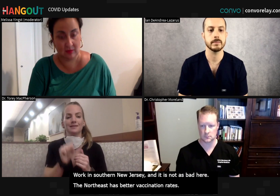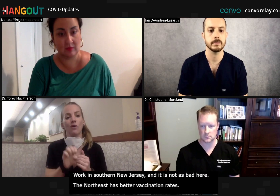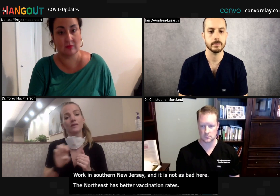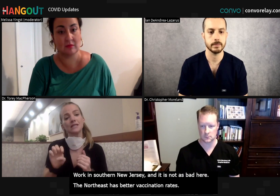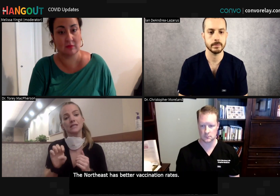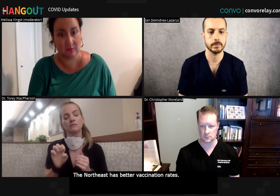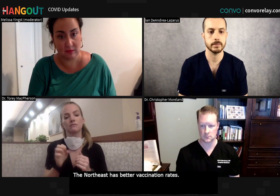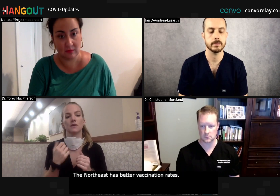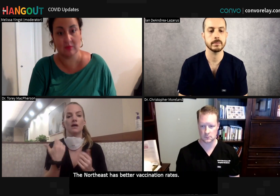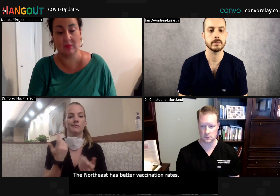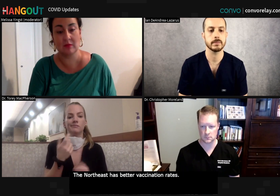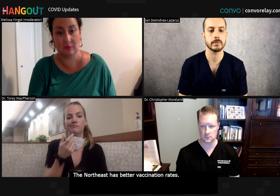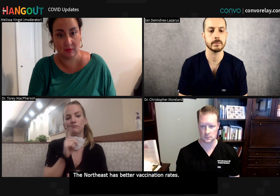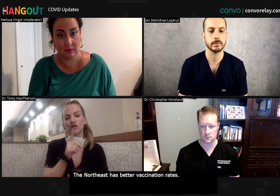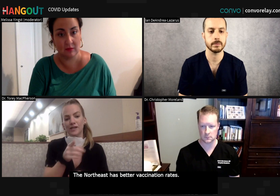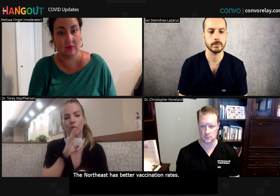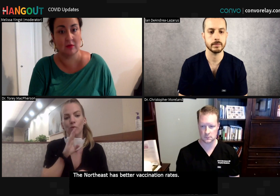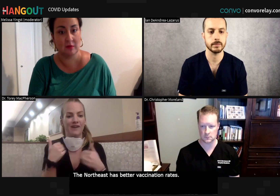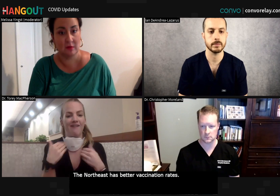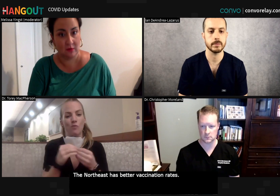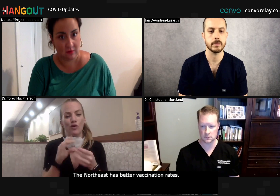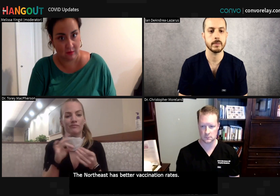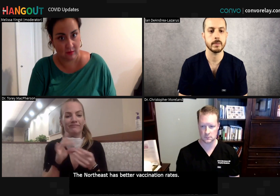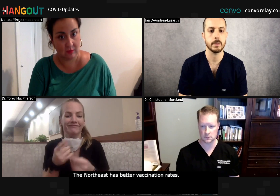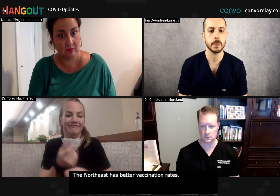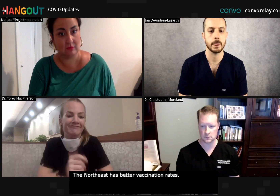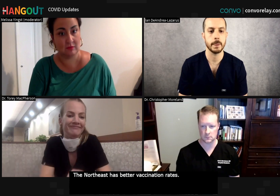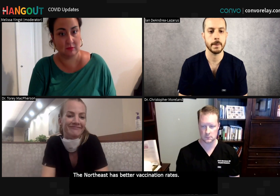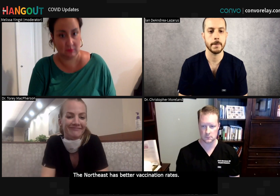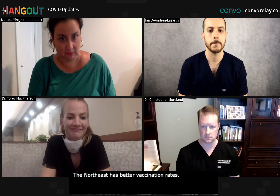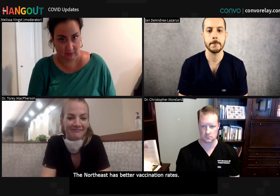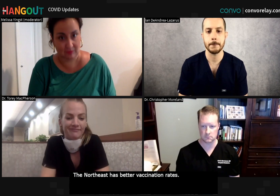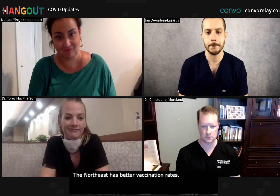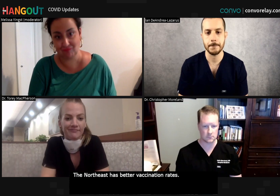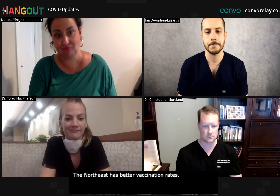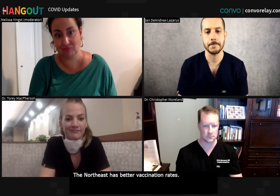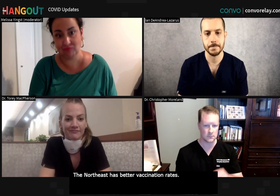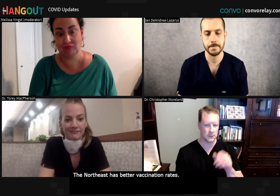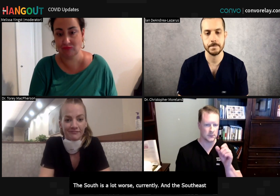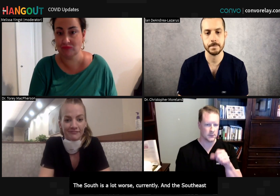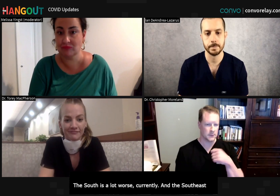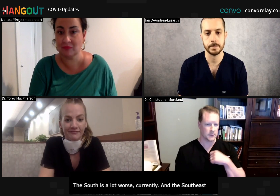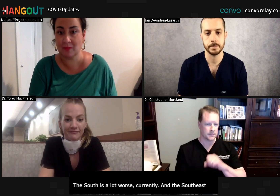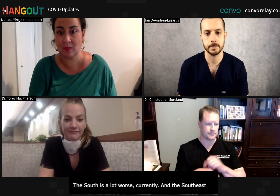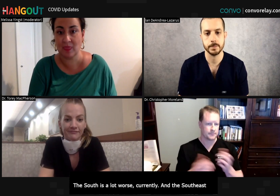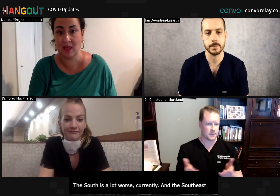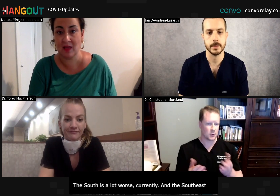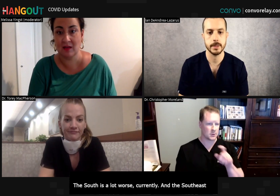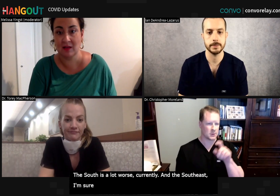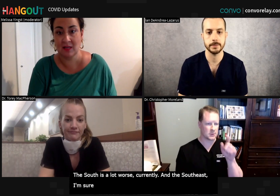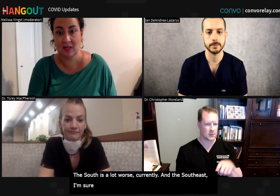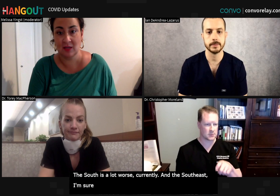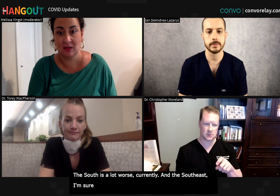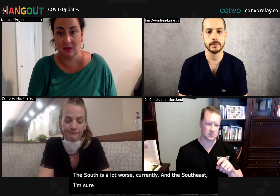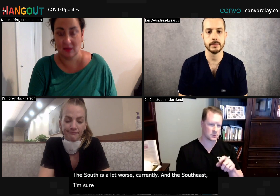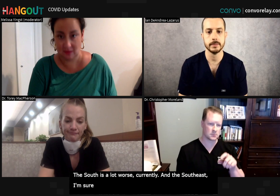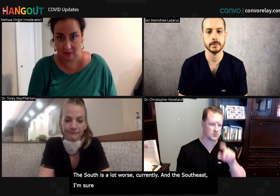lot worse currently, and the Southeast, I'm sure others have more to comment. Chris? So yeah,